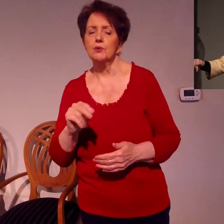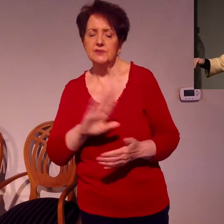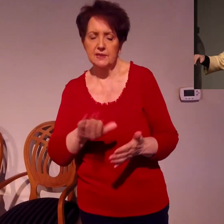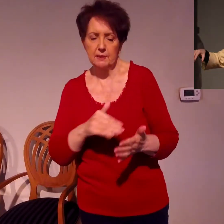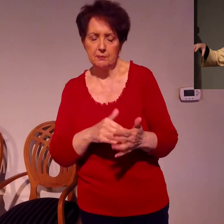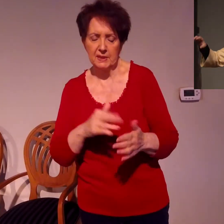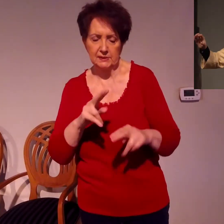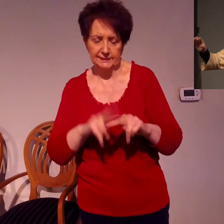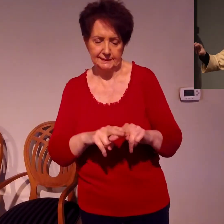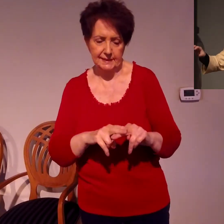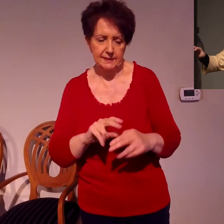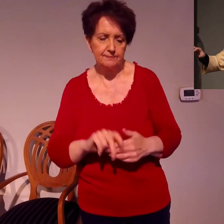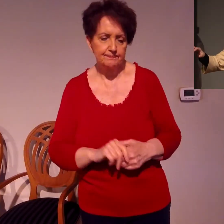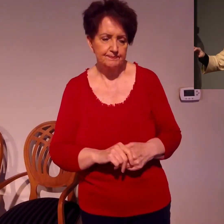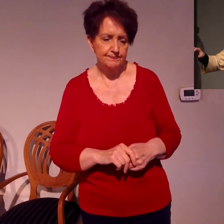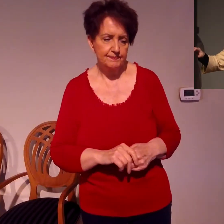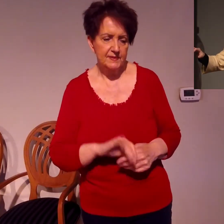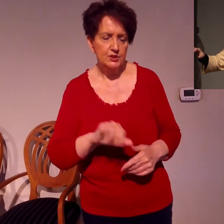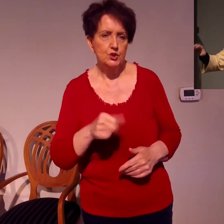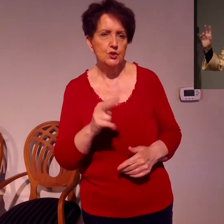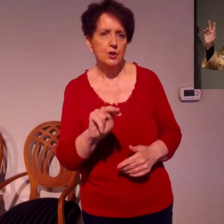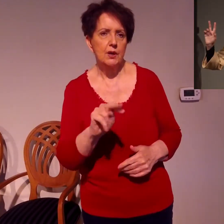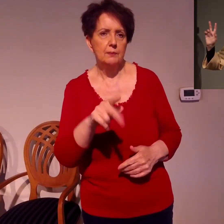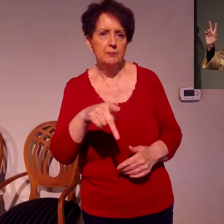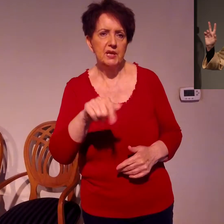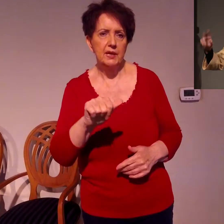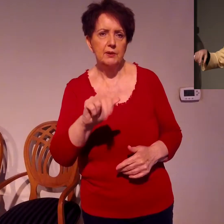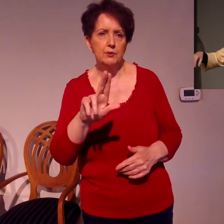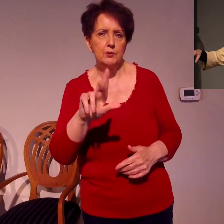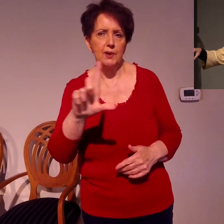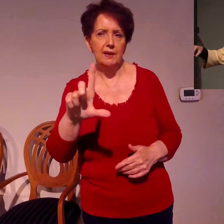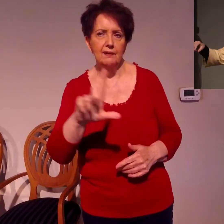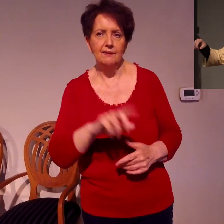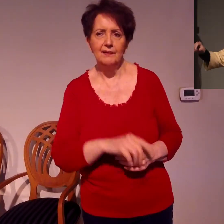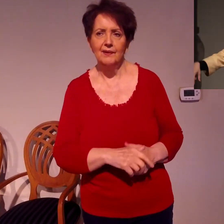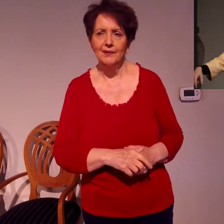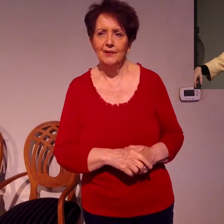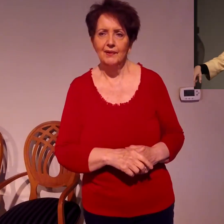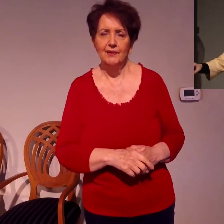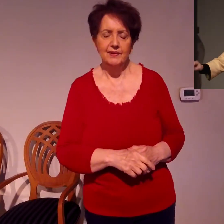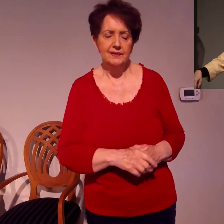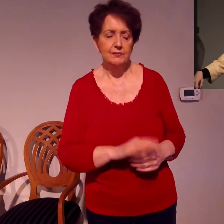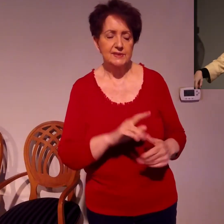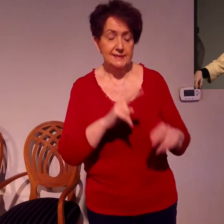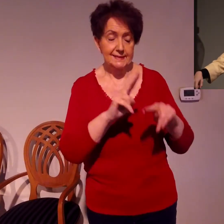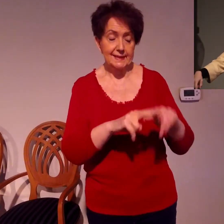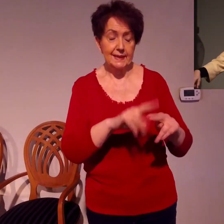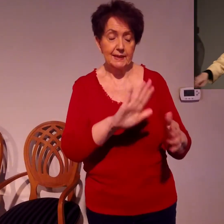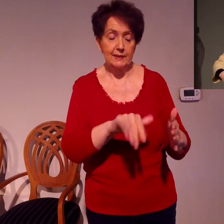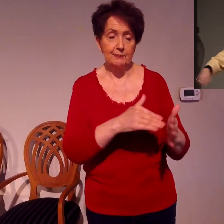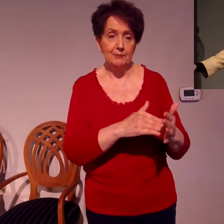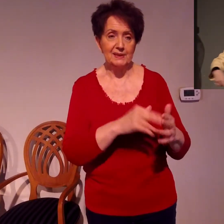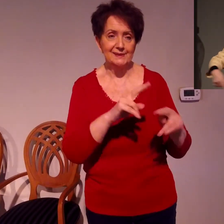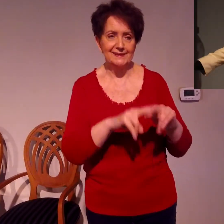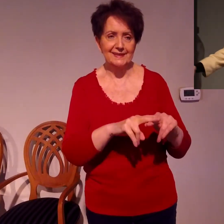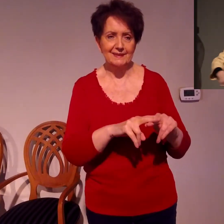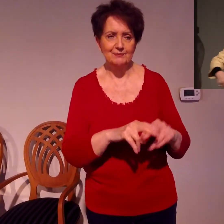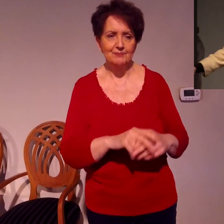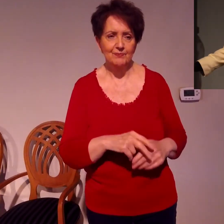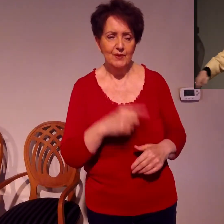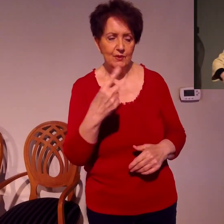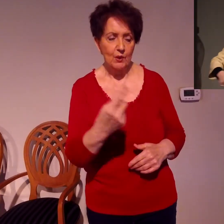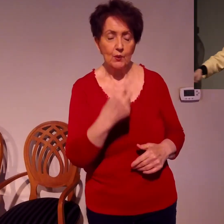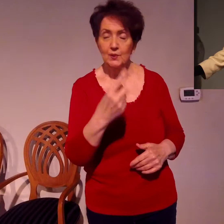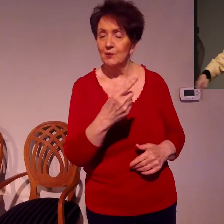memories right here, right now. His name is John Paul, 2 disciples. And he was in the middle seat. The only one in that